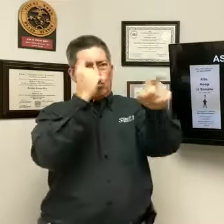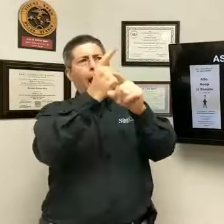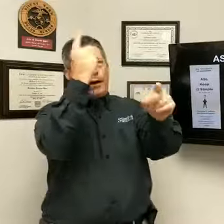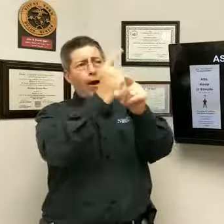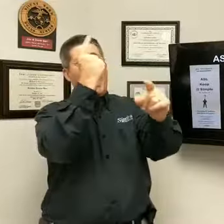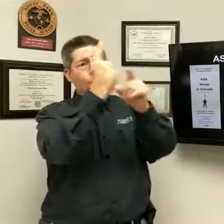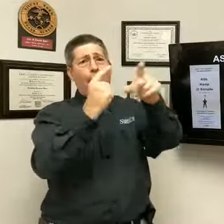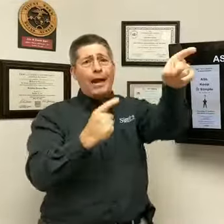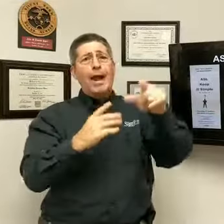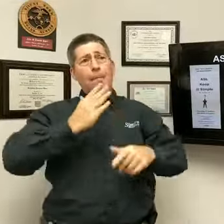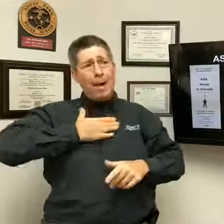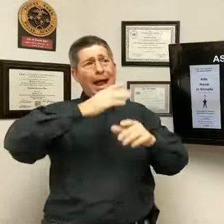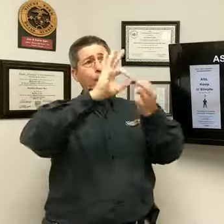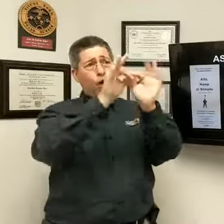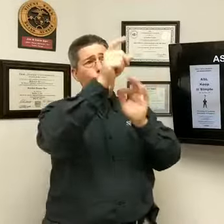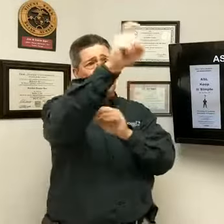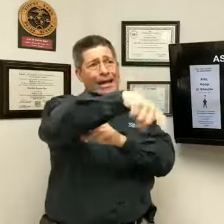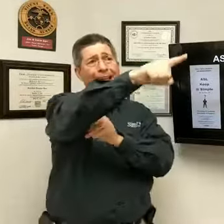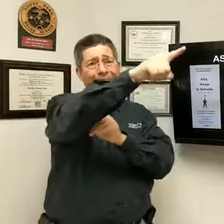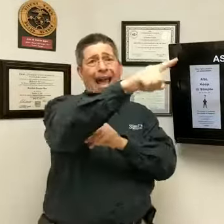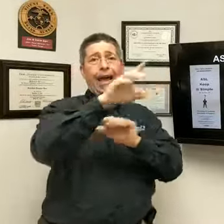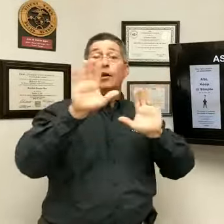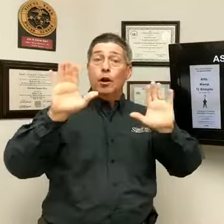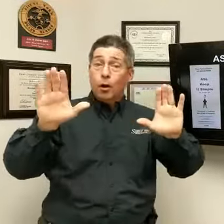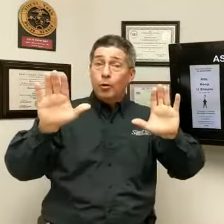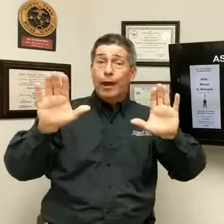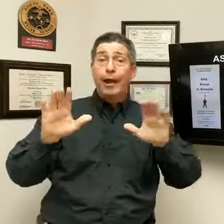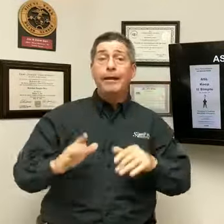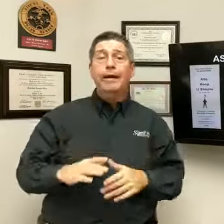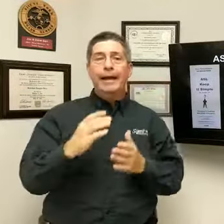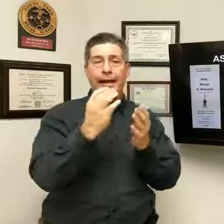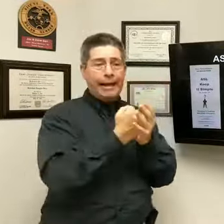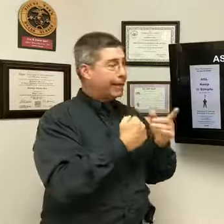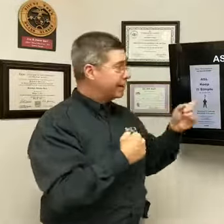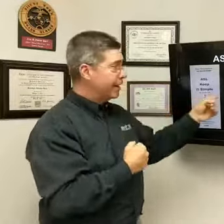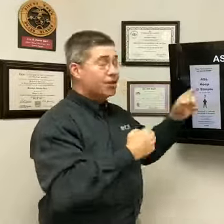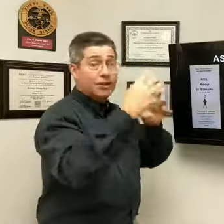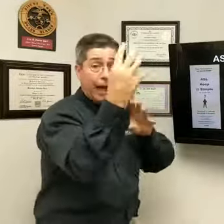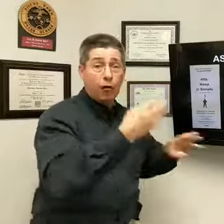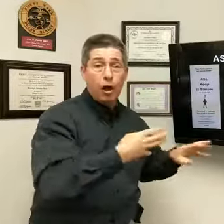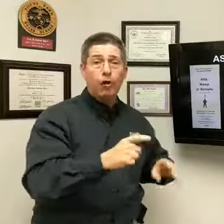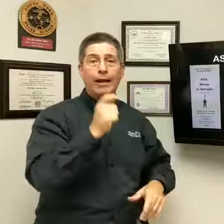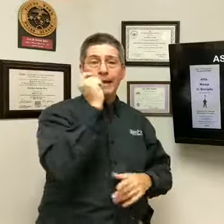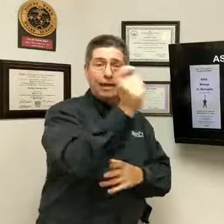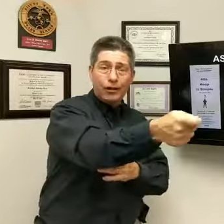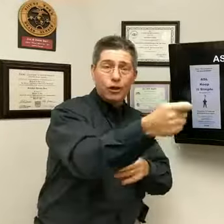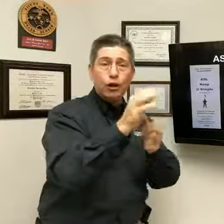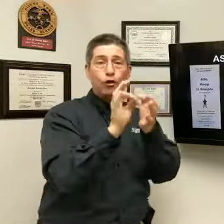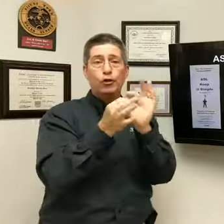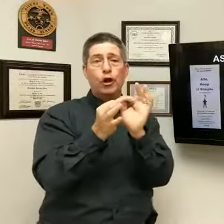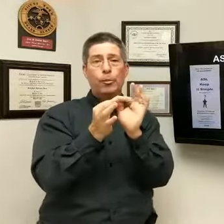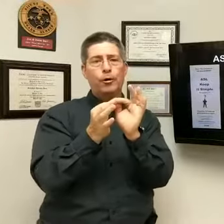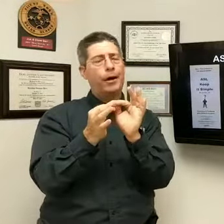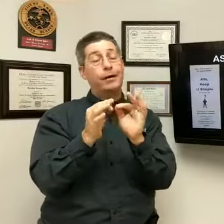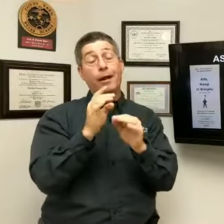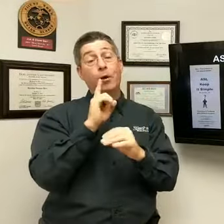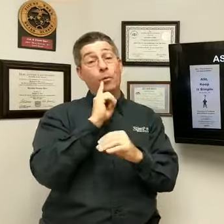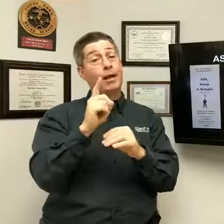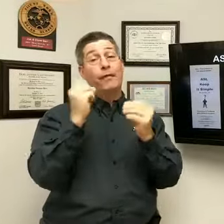right, my interpreter needs that. Okay, get this, download it, give it to your interpreter, and really there are